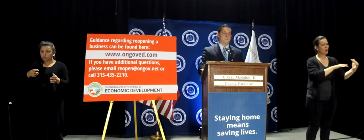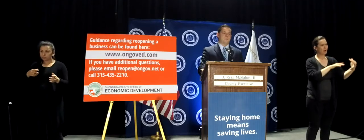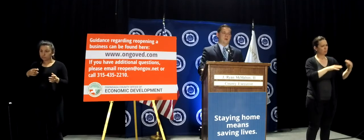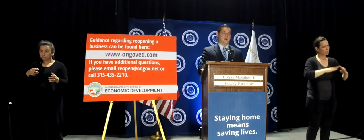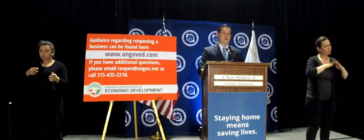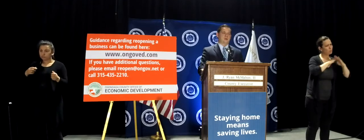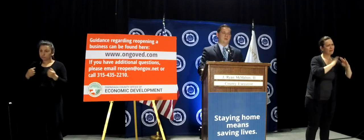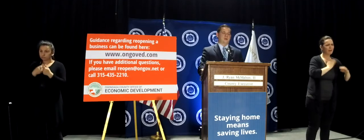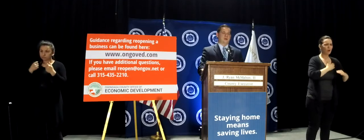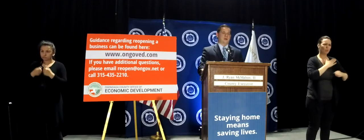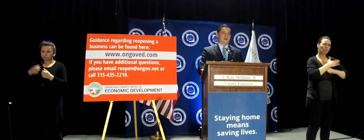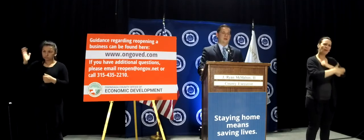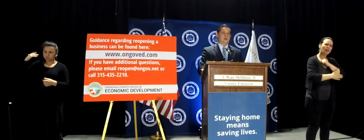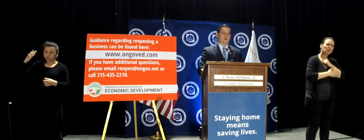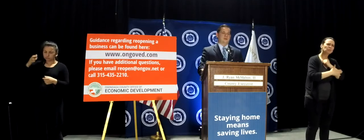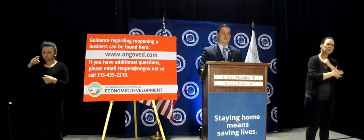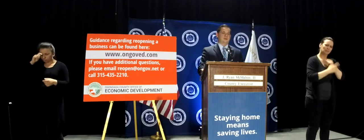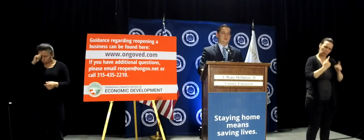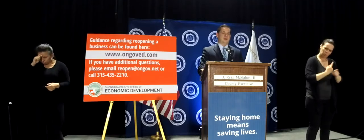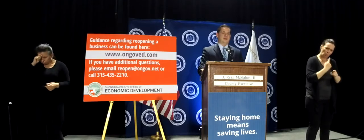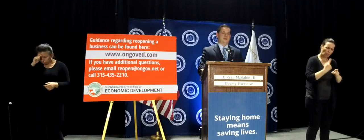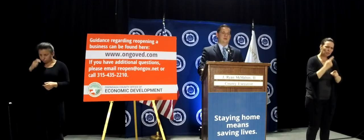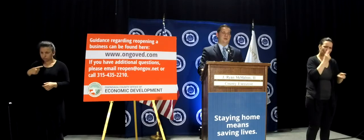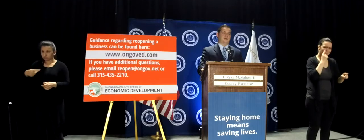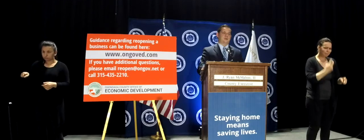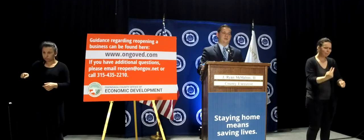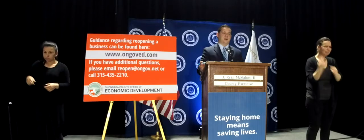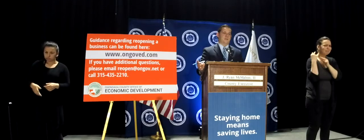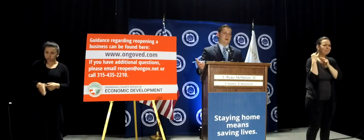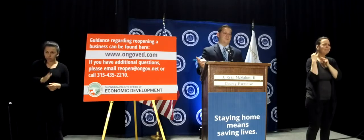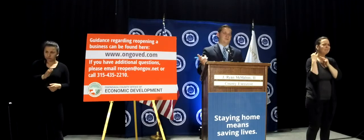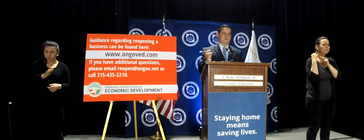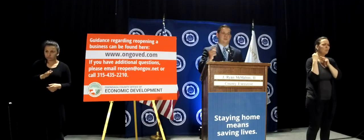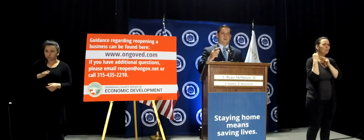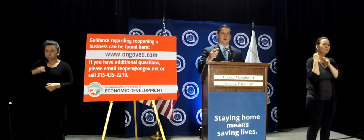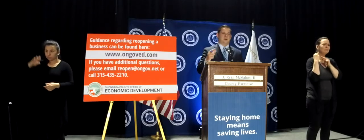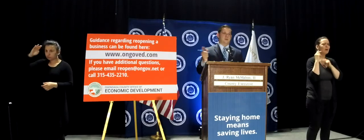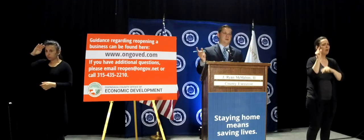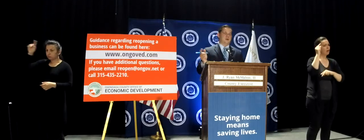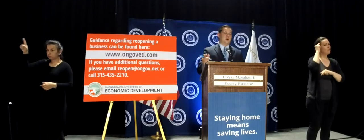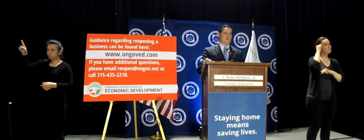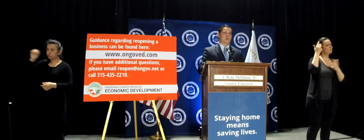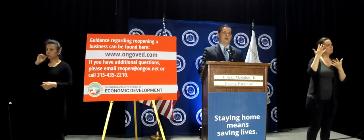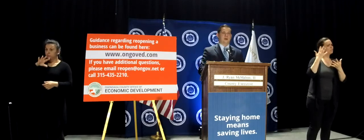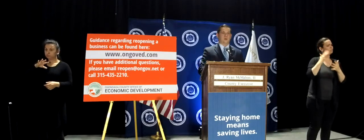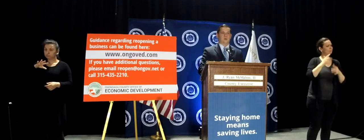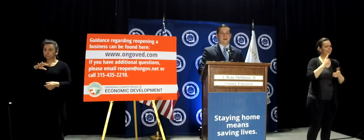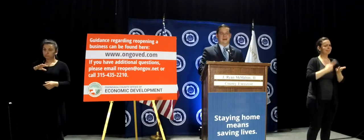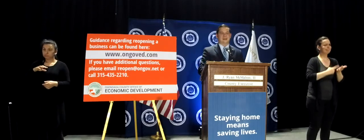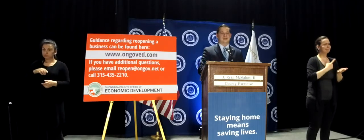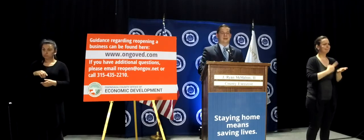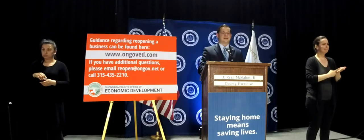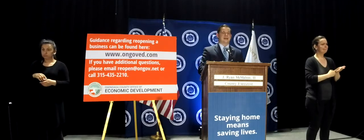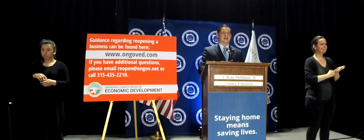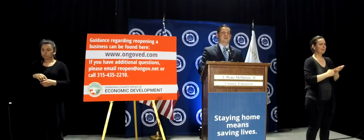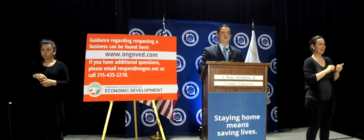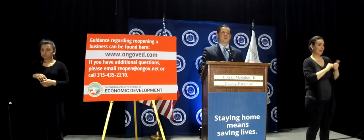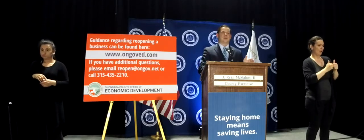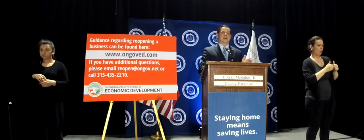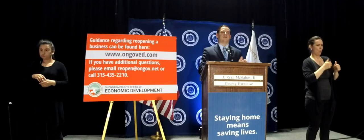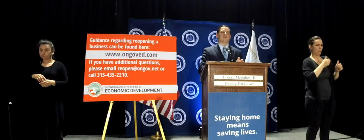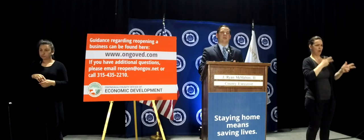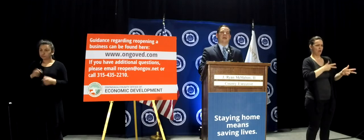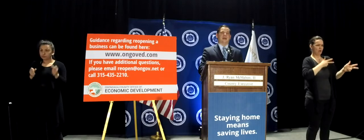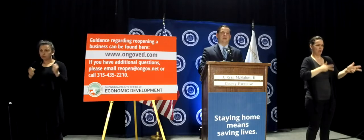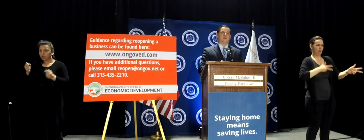appropriate. And I heard the governor talk about if there wanted to be a car parade or whatnot. It's kind of